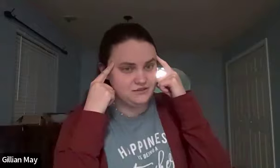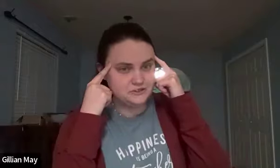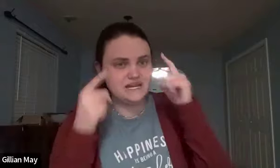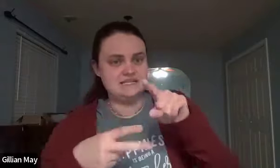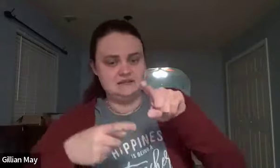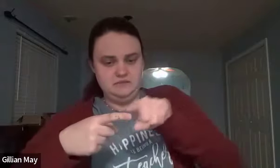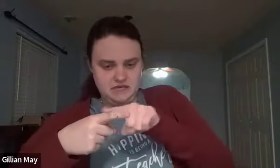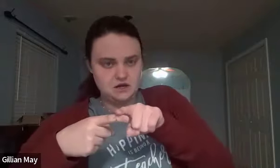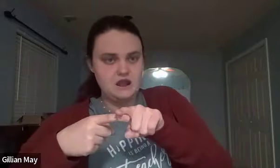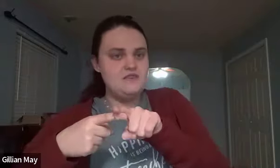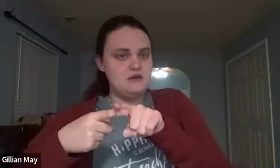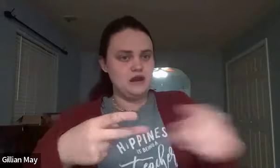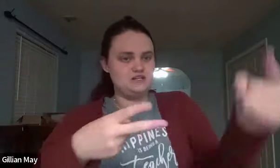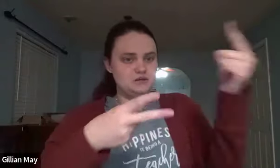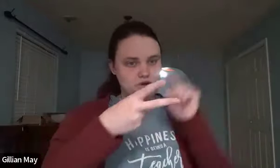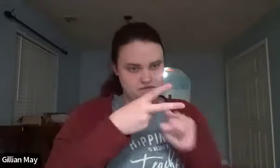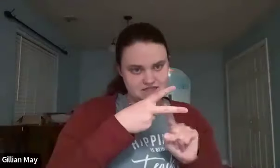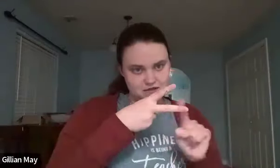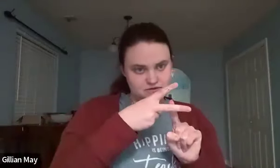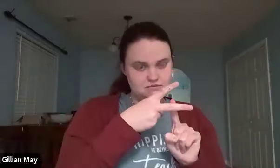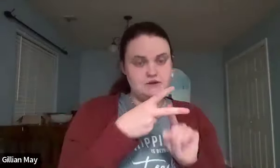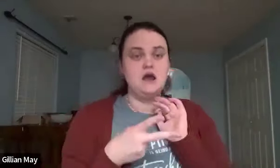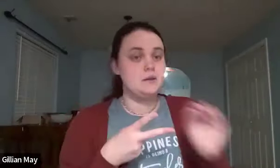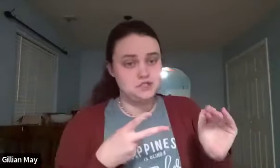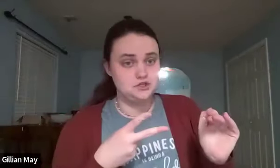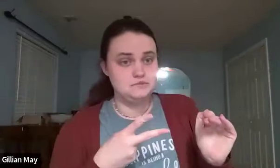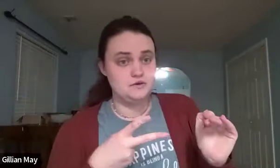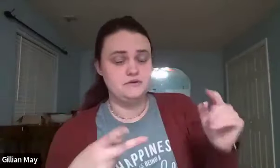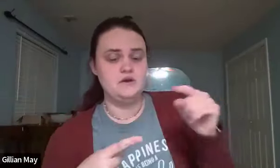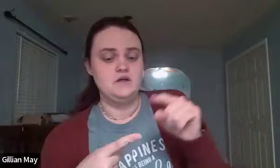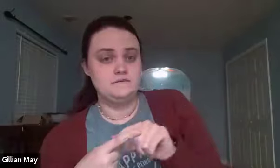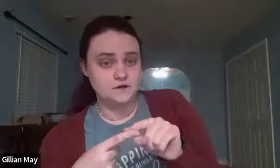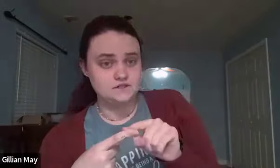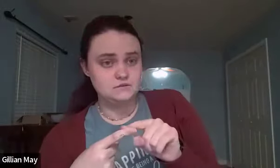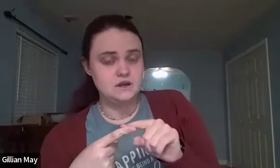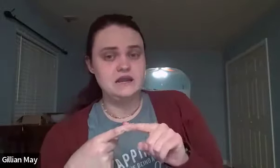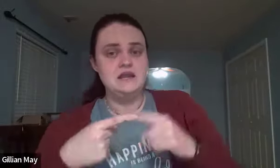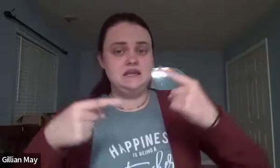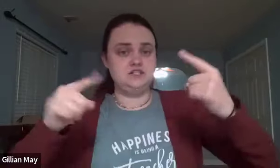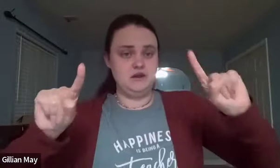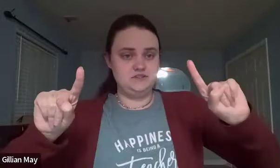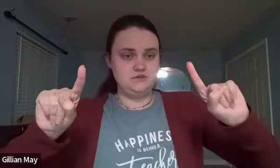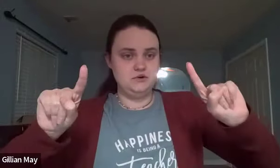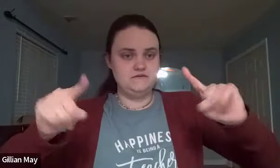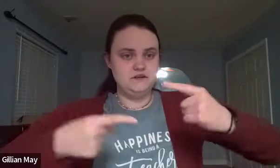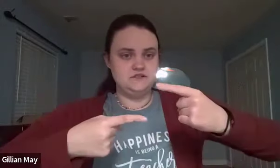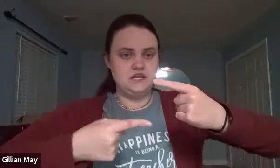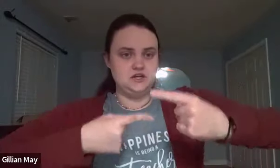learned it as a beginner, and then when I took more advanced, I learned this one. I'm going to show you both. The first one is you have 2 pointer fingers, and you're going